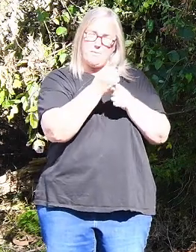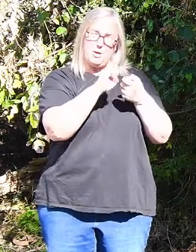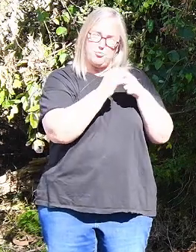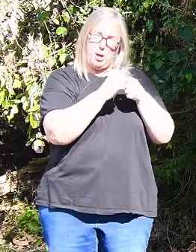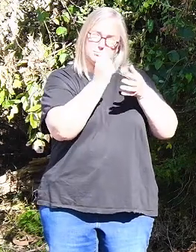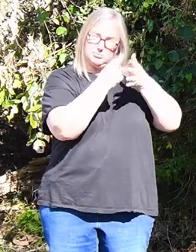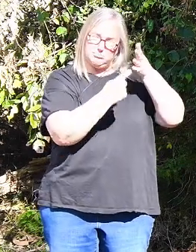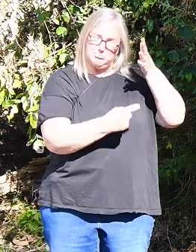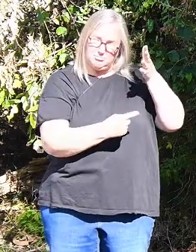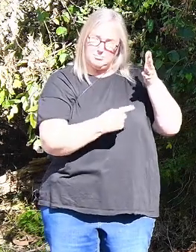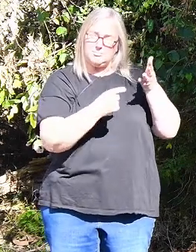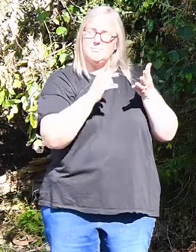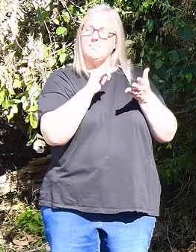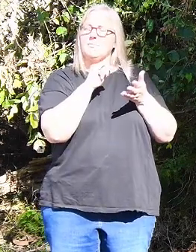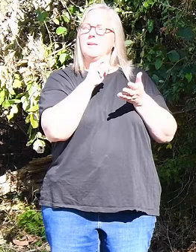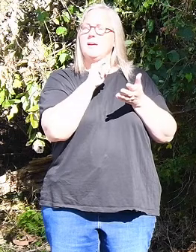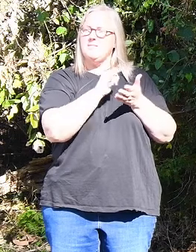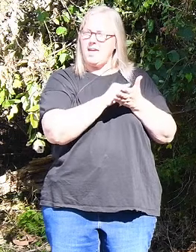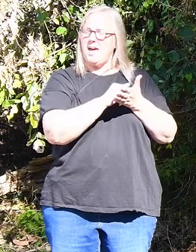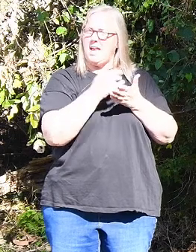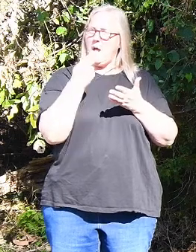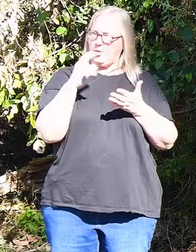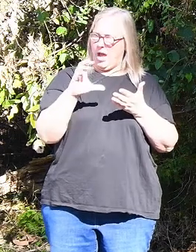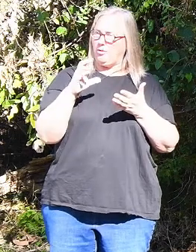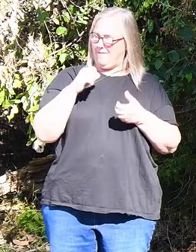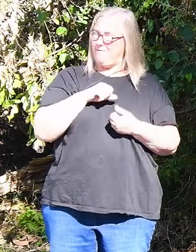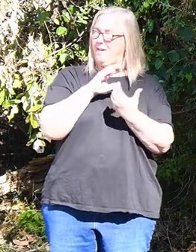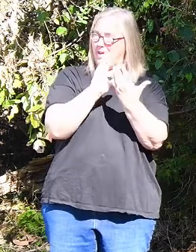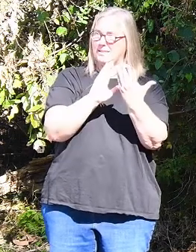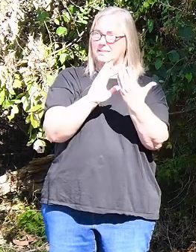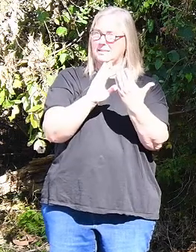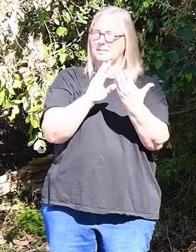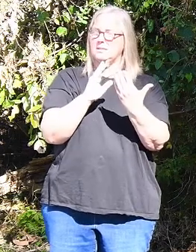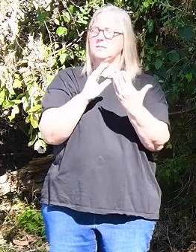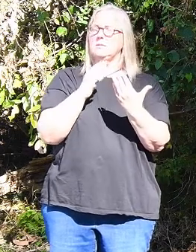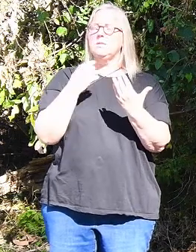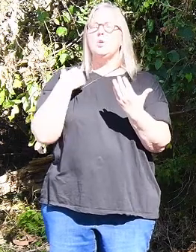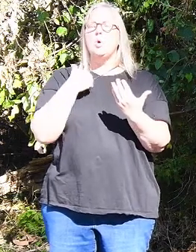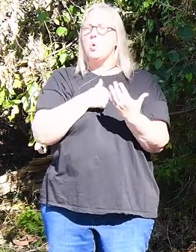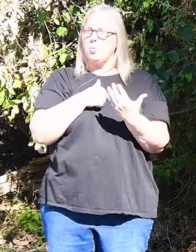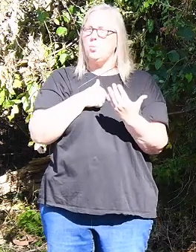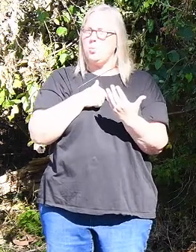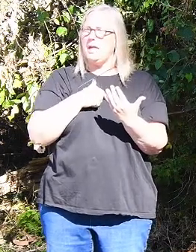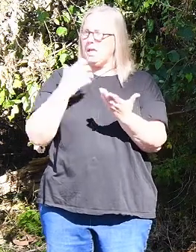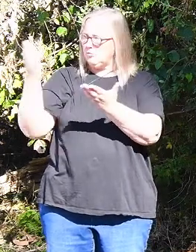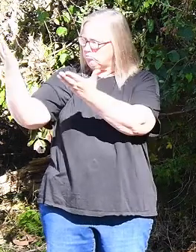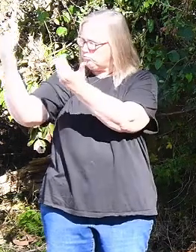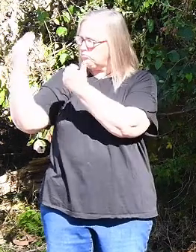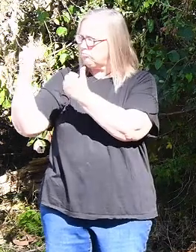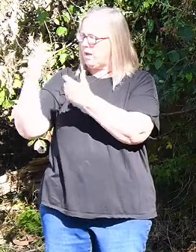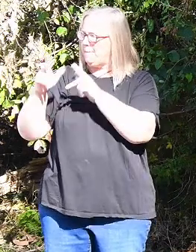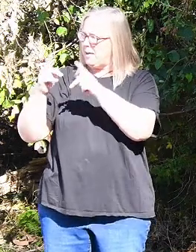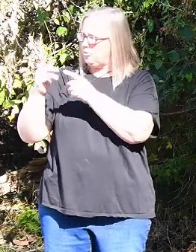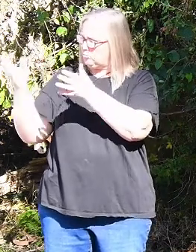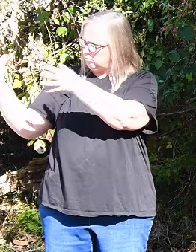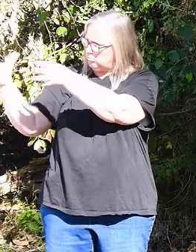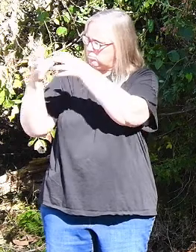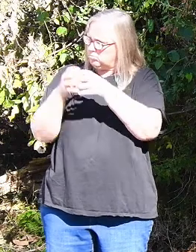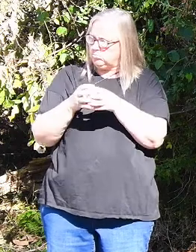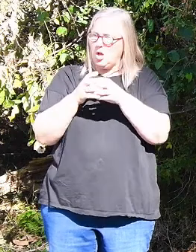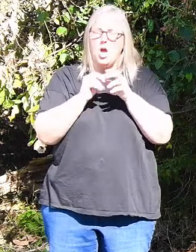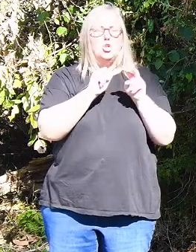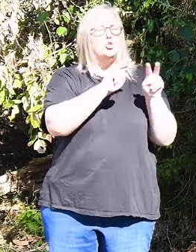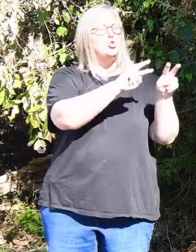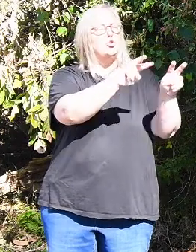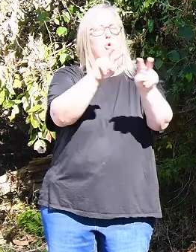problems that Howard County is facing. We take folks on a tour around the county, and the first place